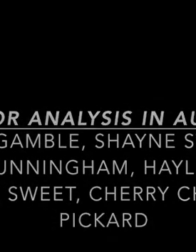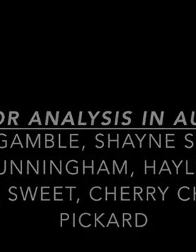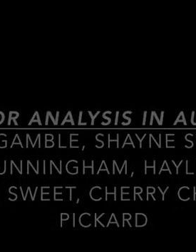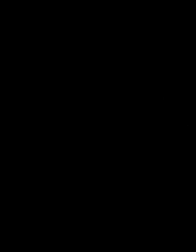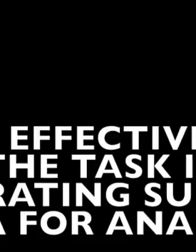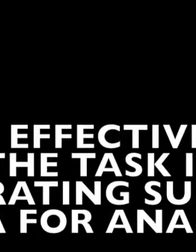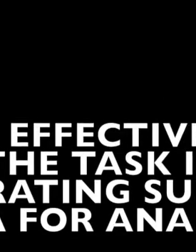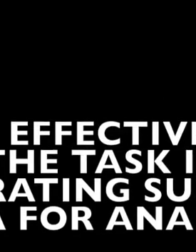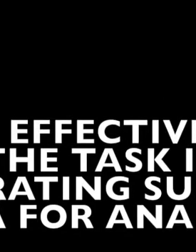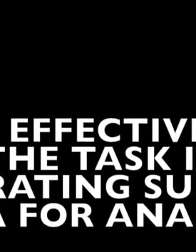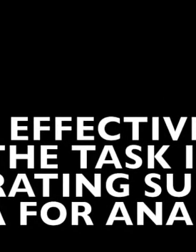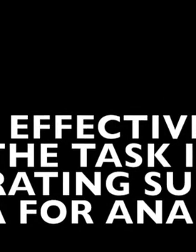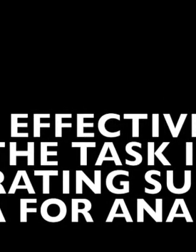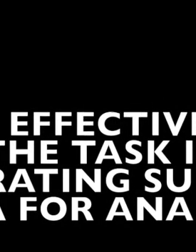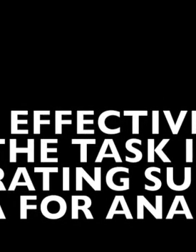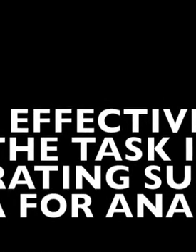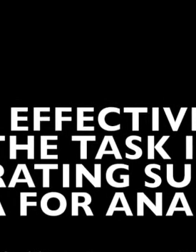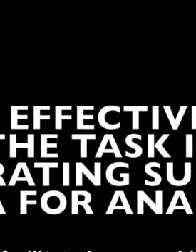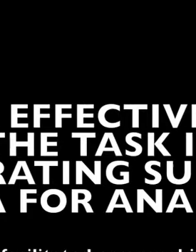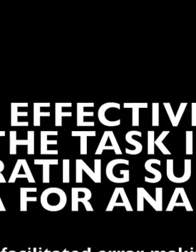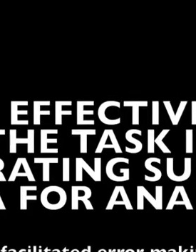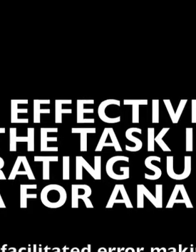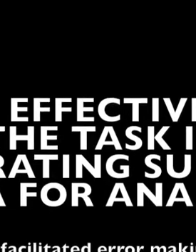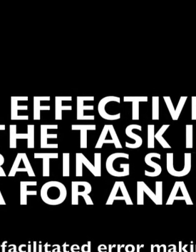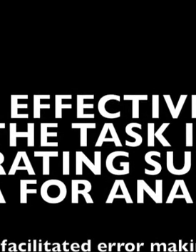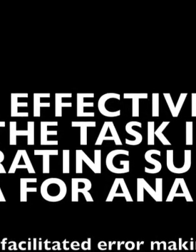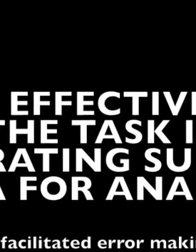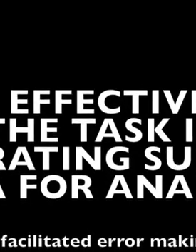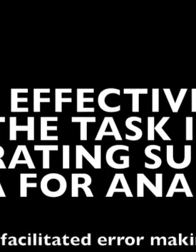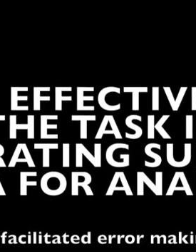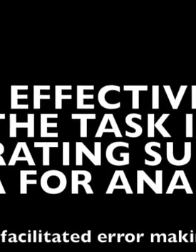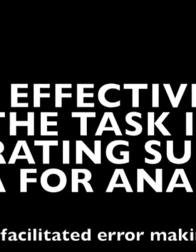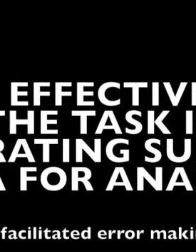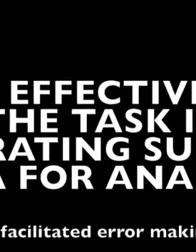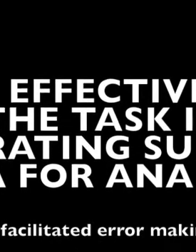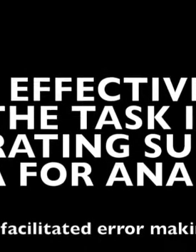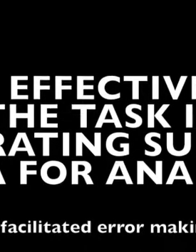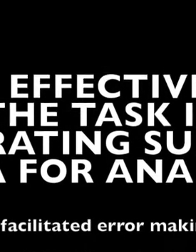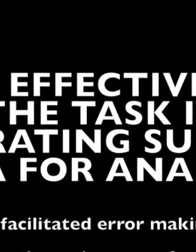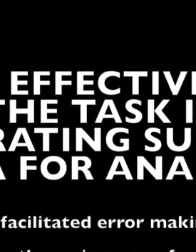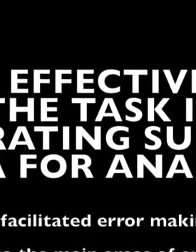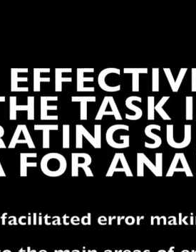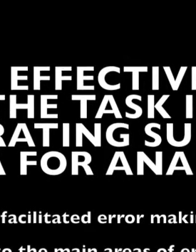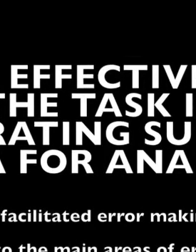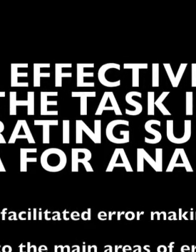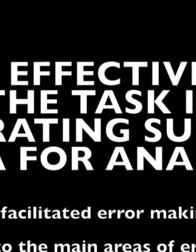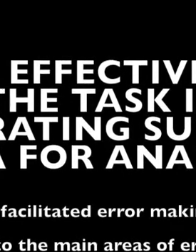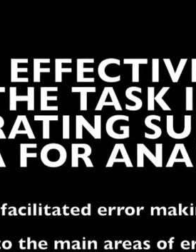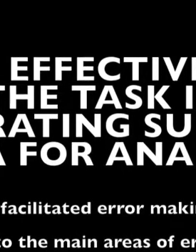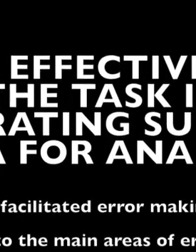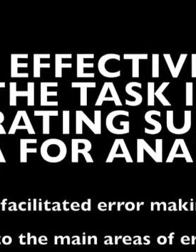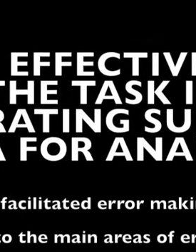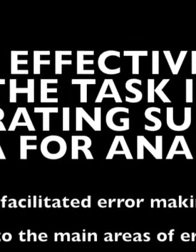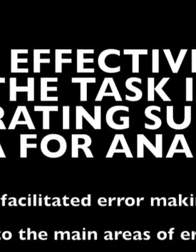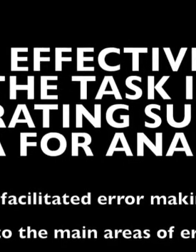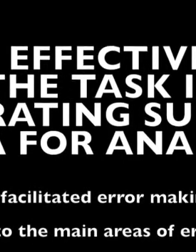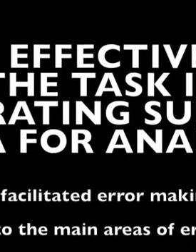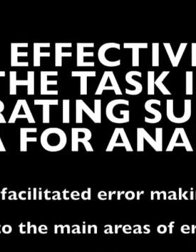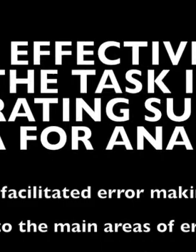From a researcher perspective, we ensured this task would include specific signs with a high likelihood of error to generate suitable data for analysis. In the following